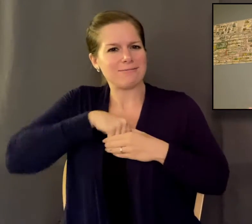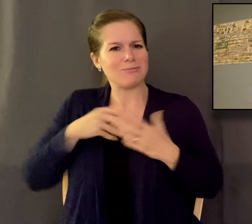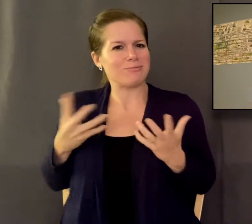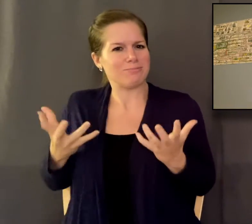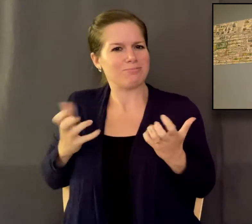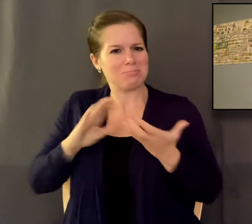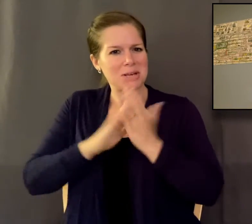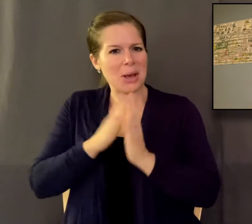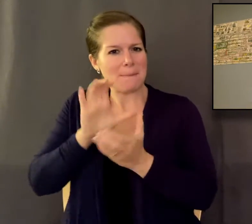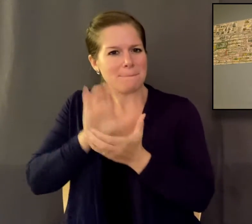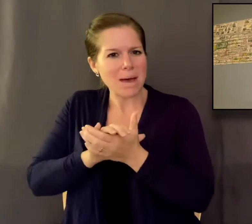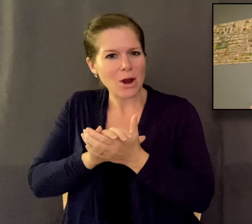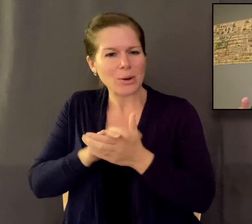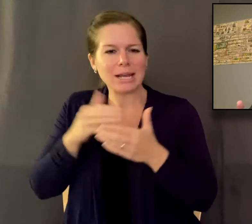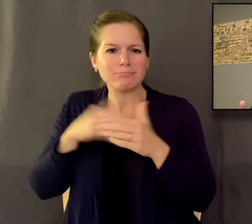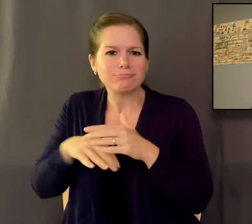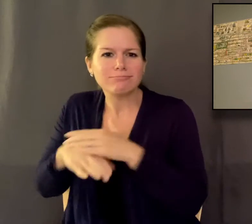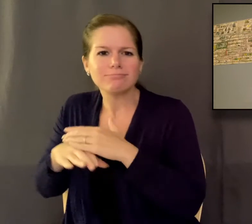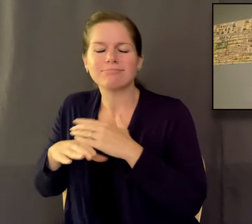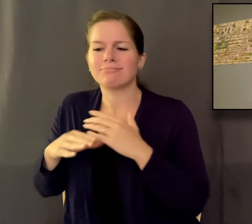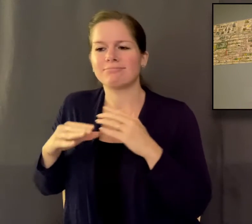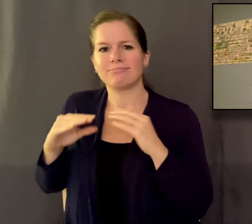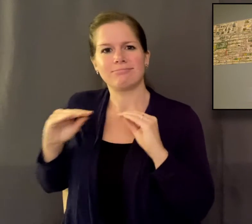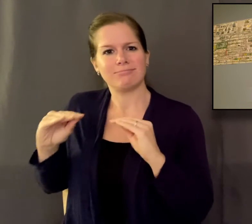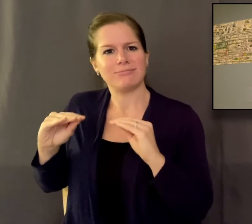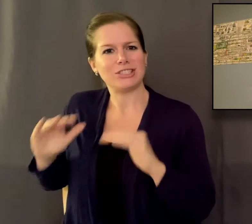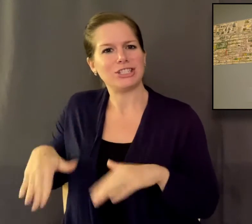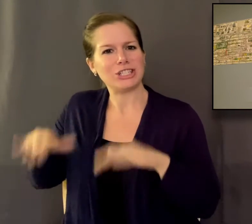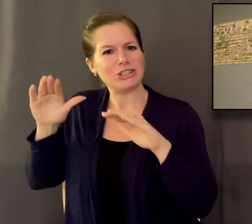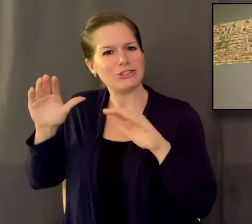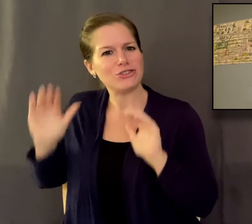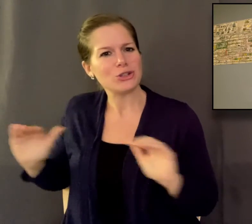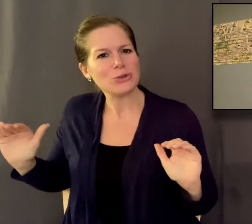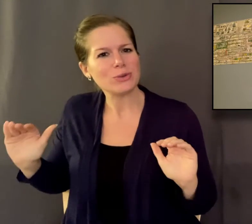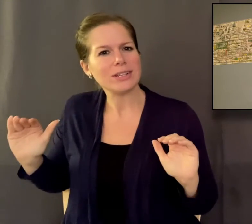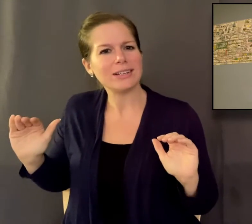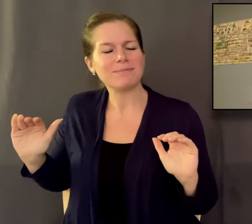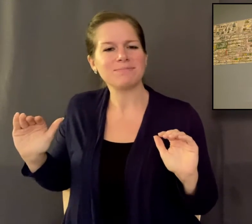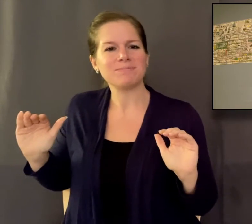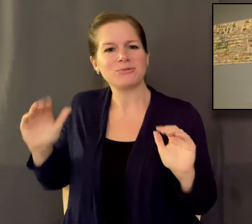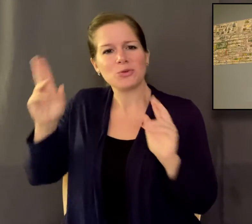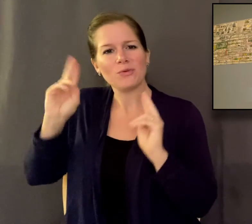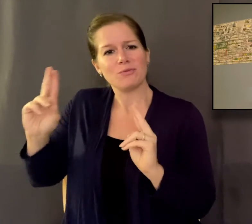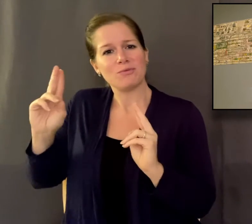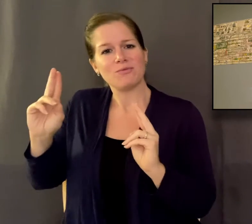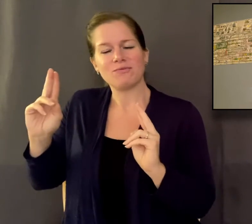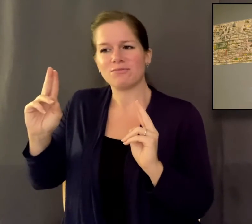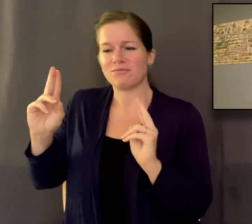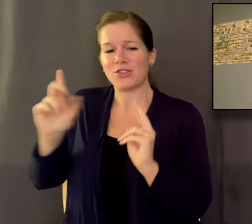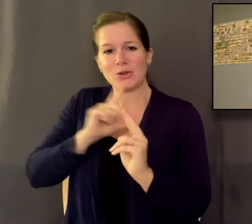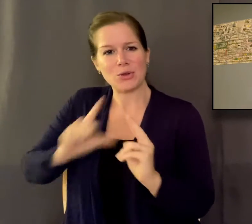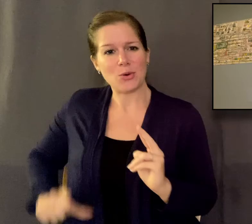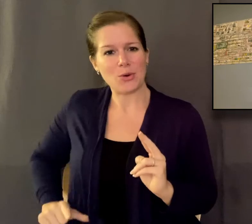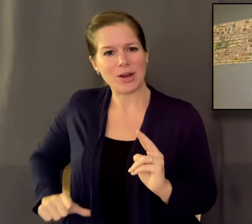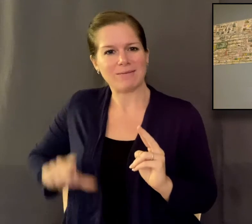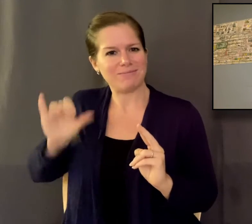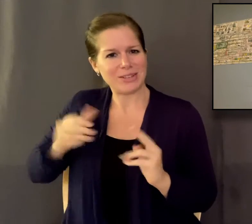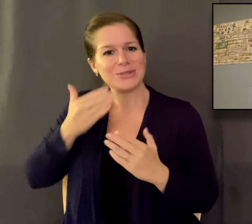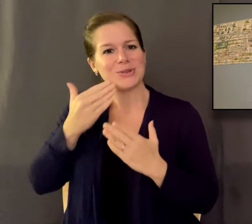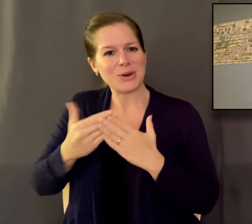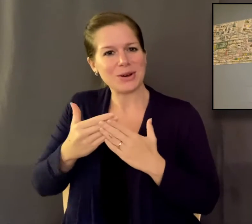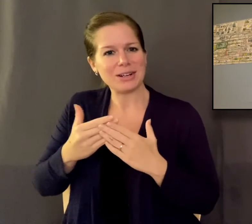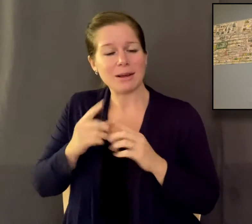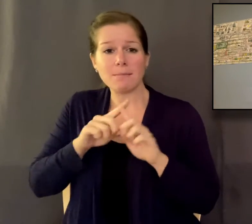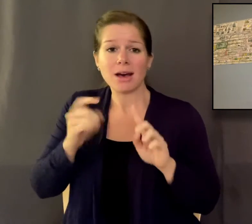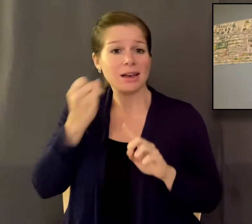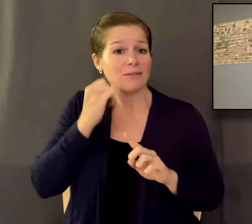church that way, to raise them in the fear and discipline of the Lord. And if that's not you, that's fine. If that's what God has assigned for you,